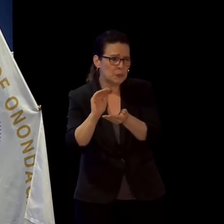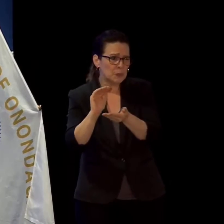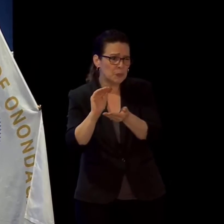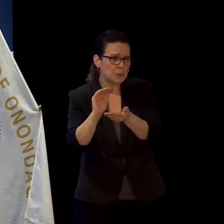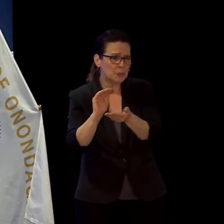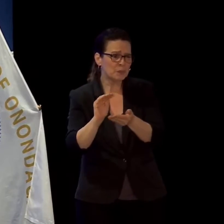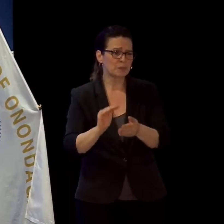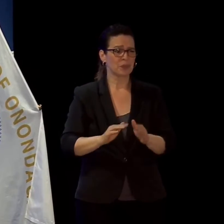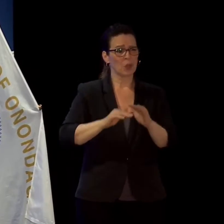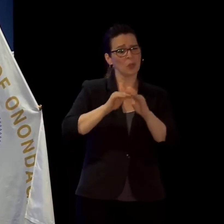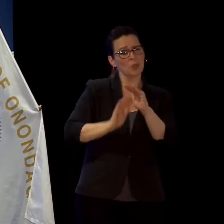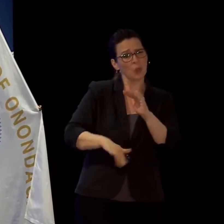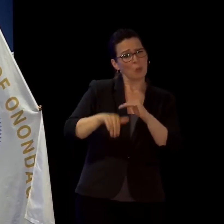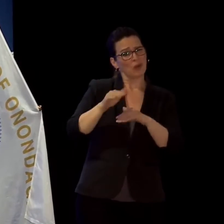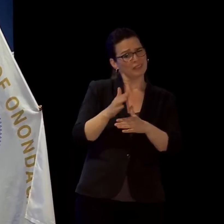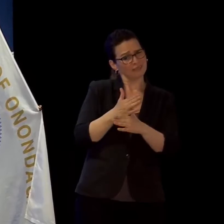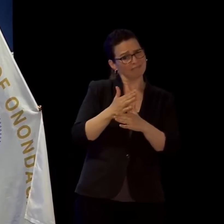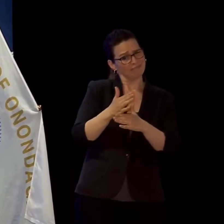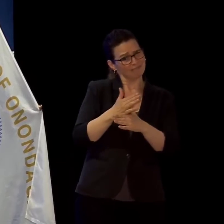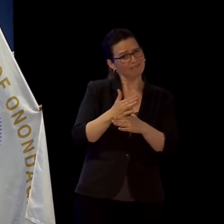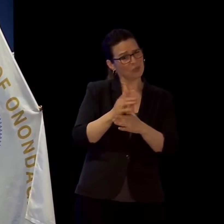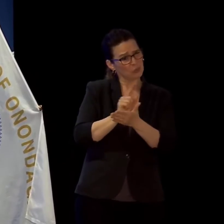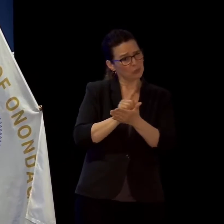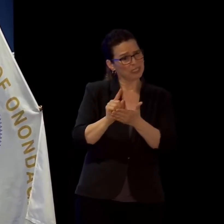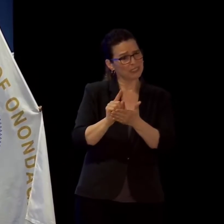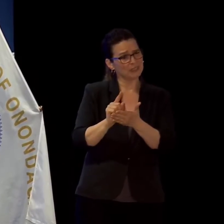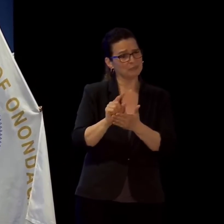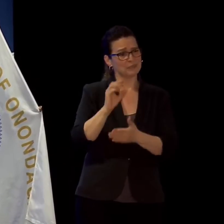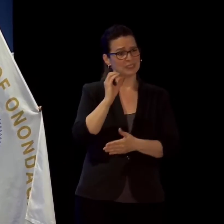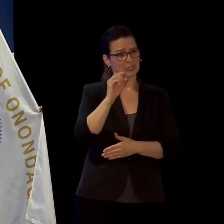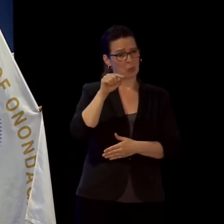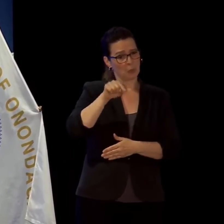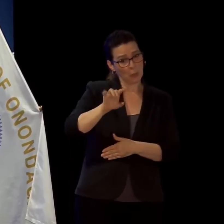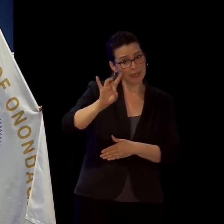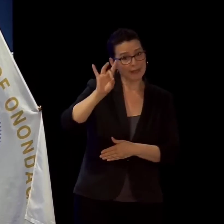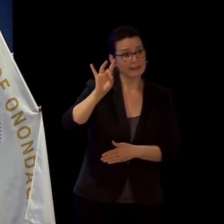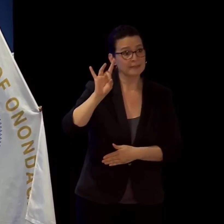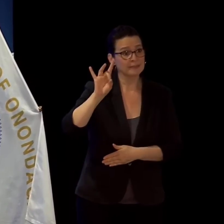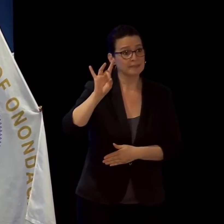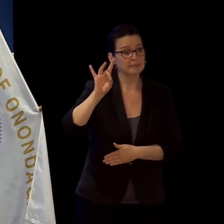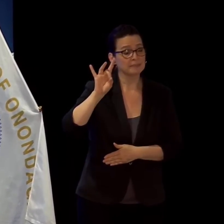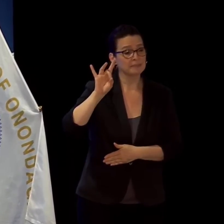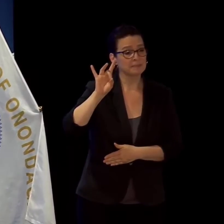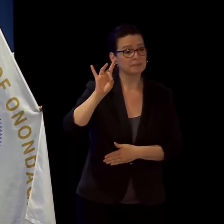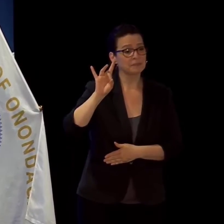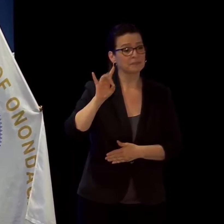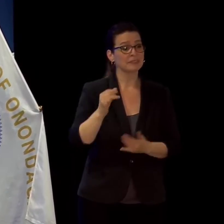So yesterday was about 0.8 and change, round up to 0.9, and today it was